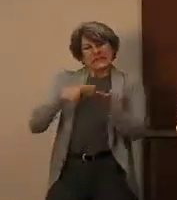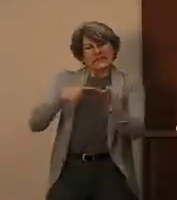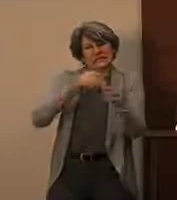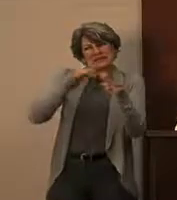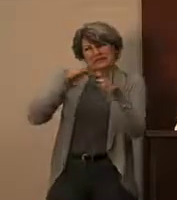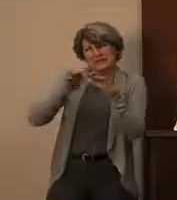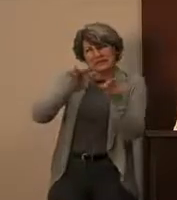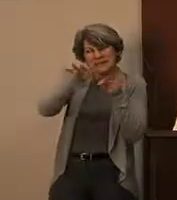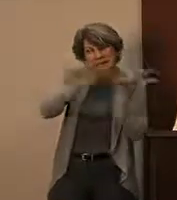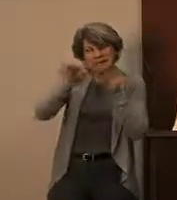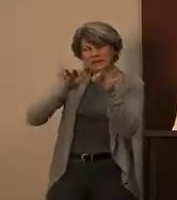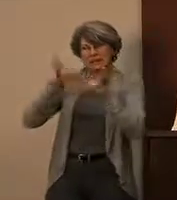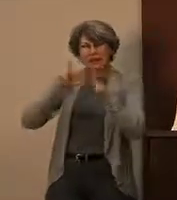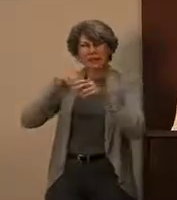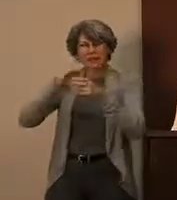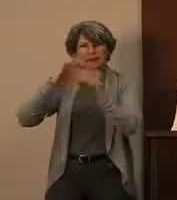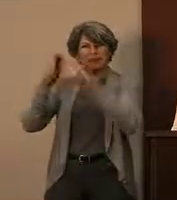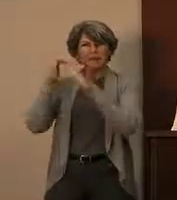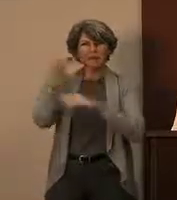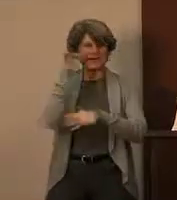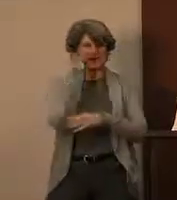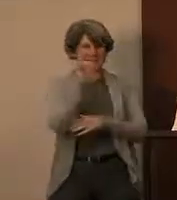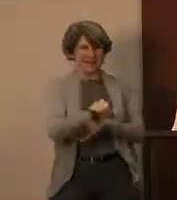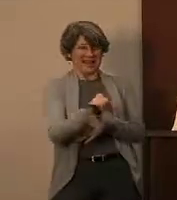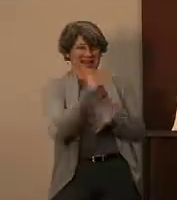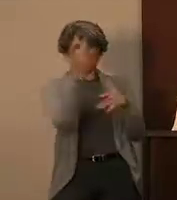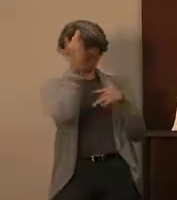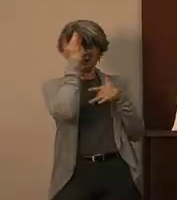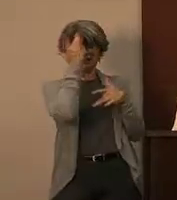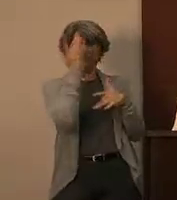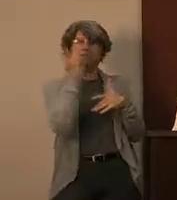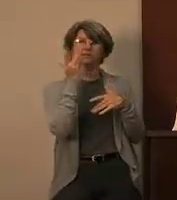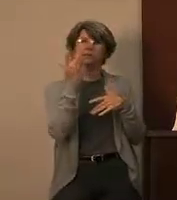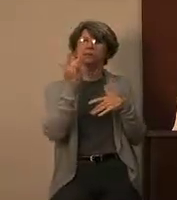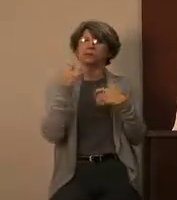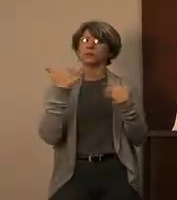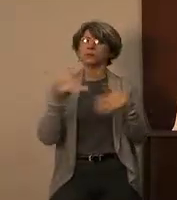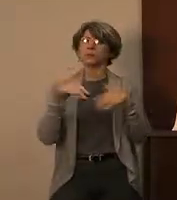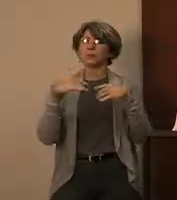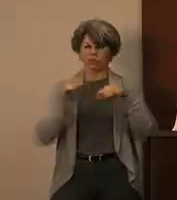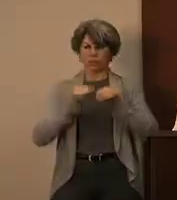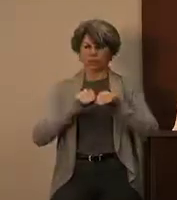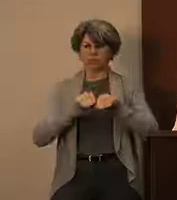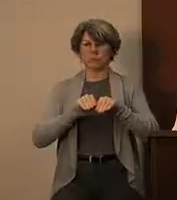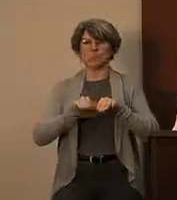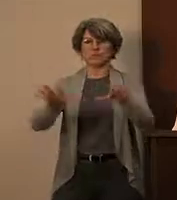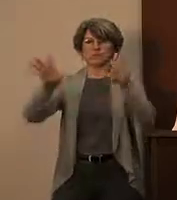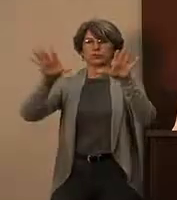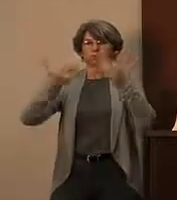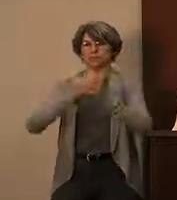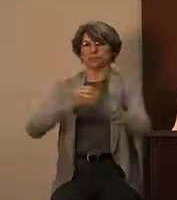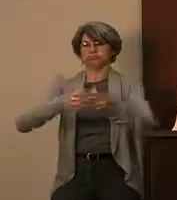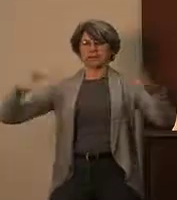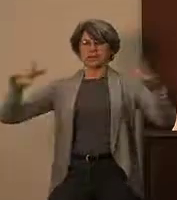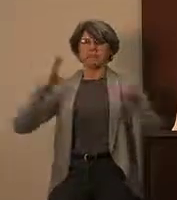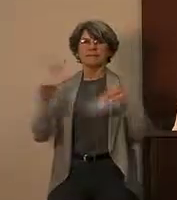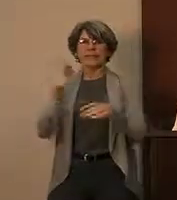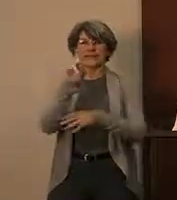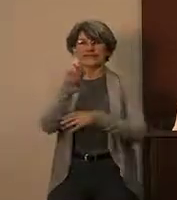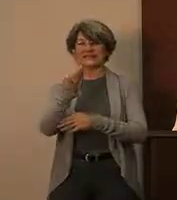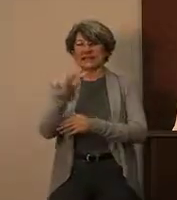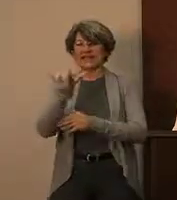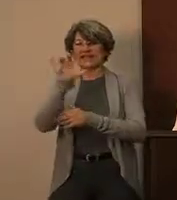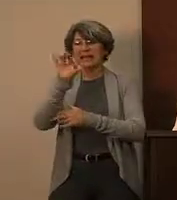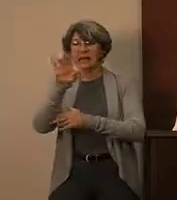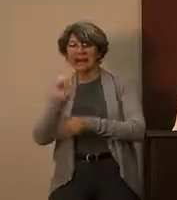community because this MRSA organism there have been outbreaks of this. Daycare centers,